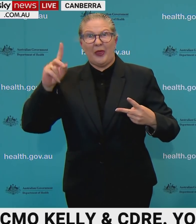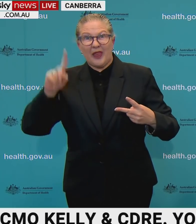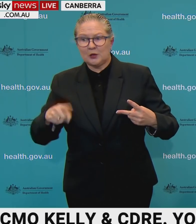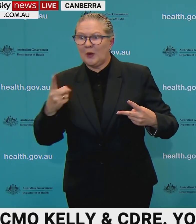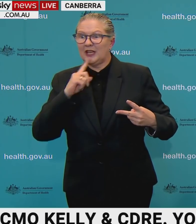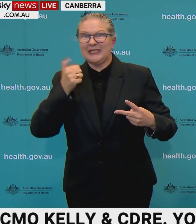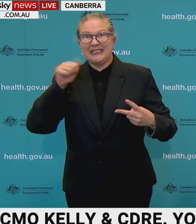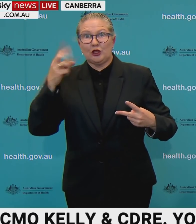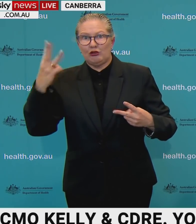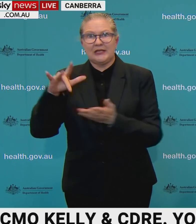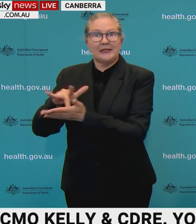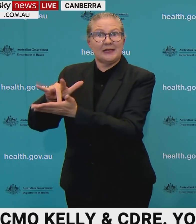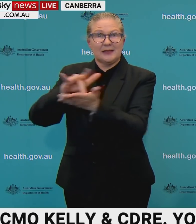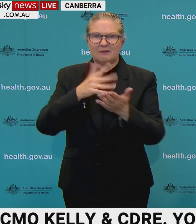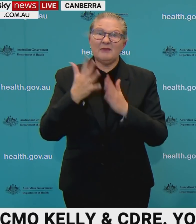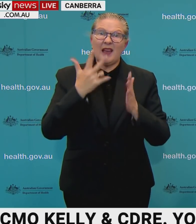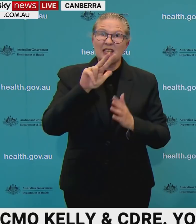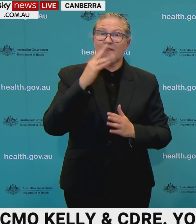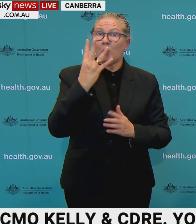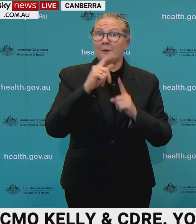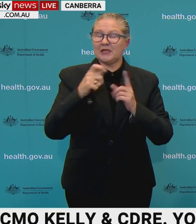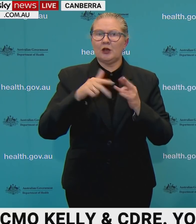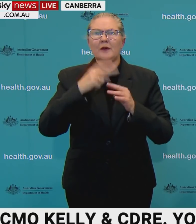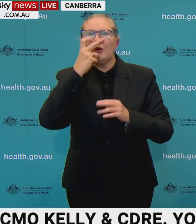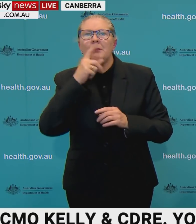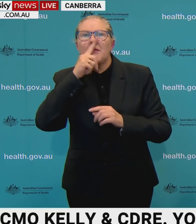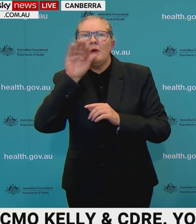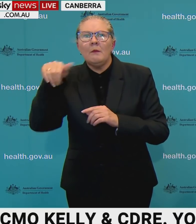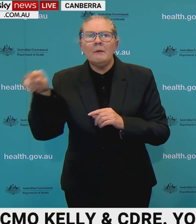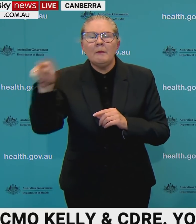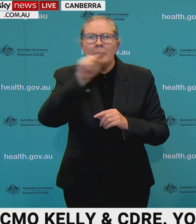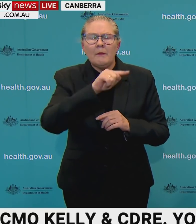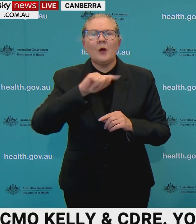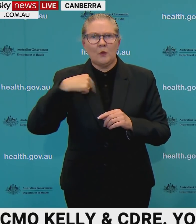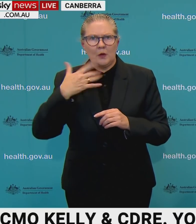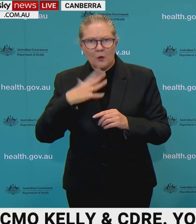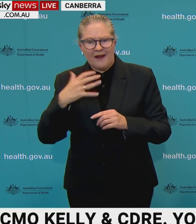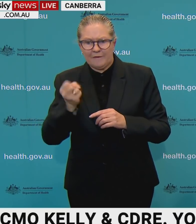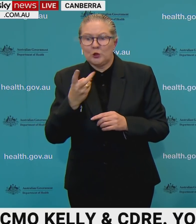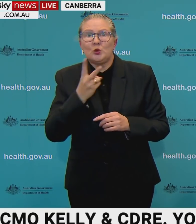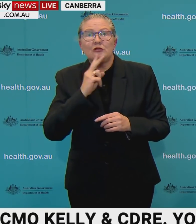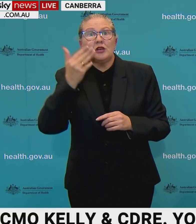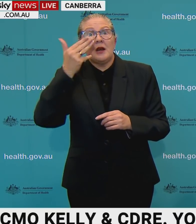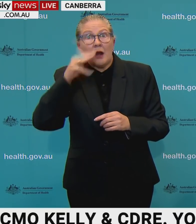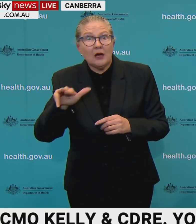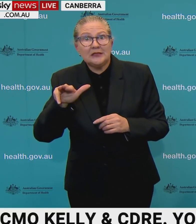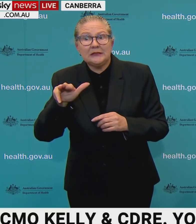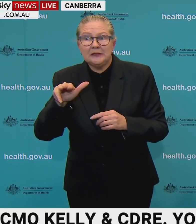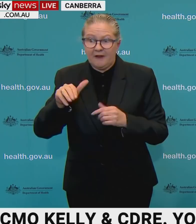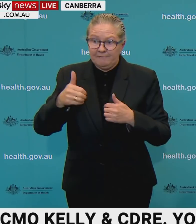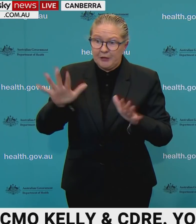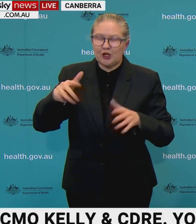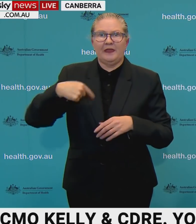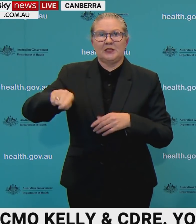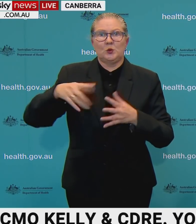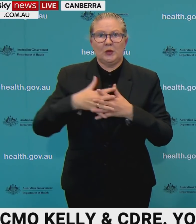2,163 of those, or 84% of residential aged care facilities, and we expect to conduct 290 of those this week.